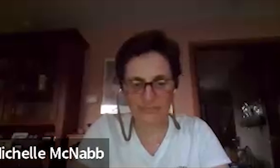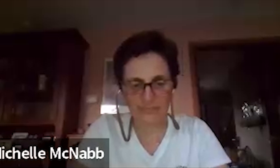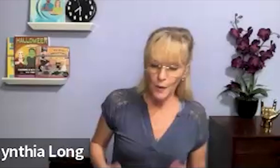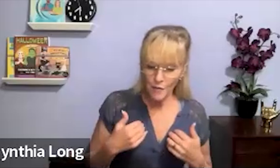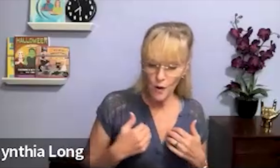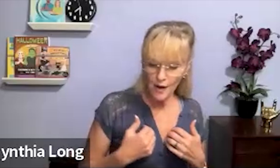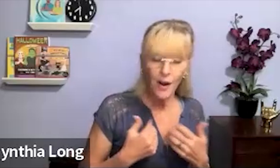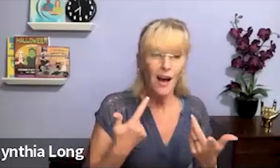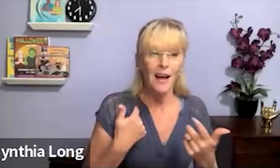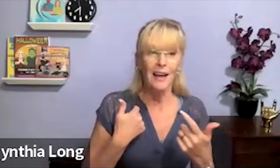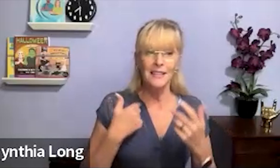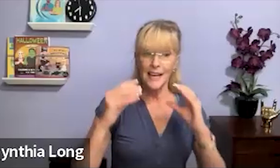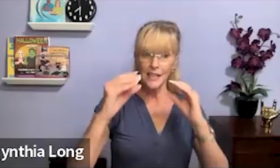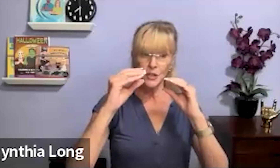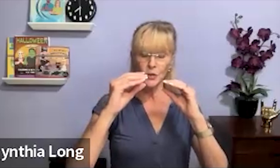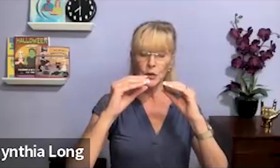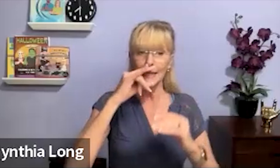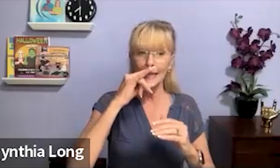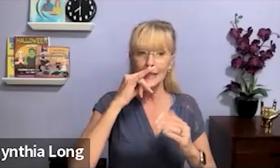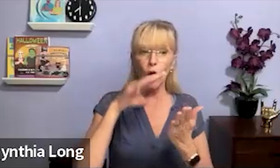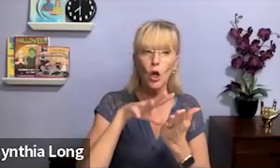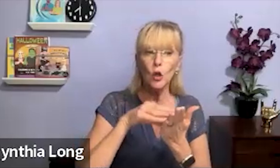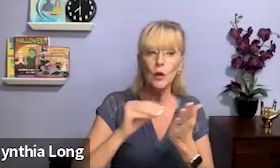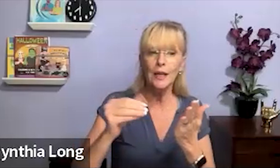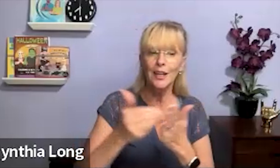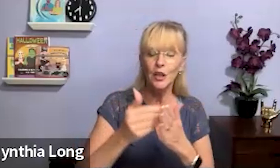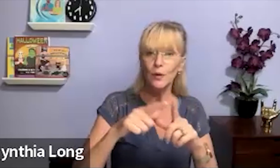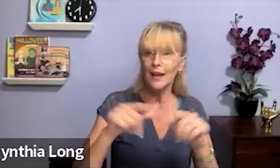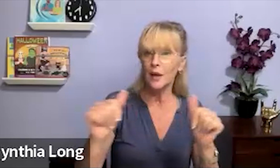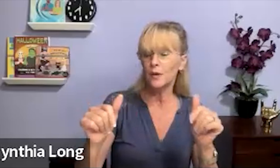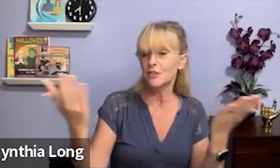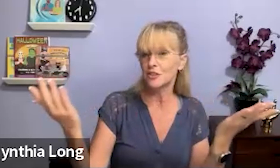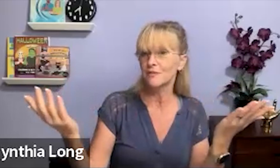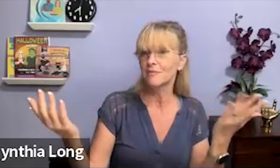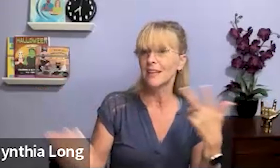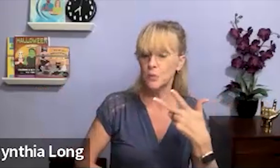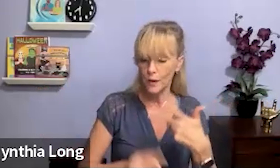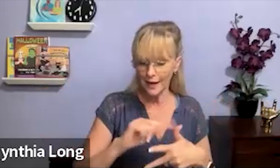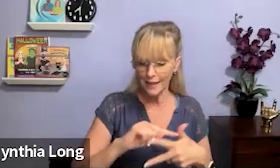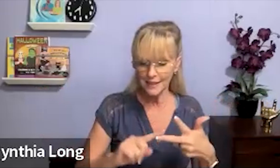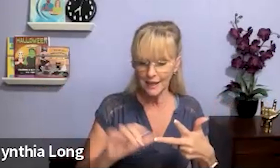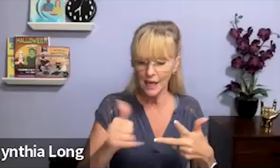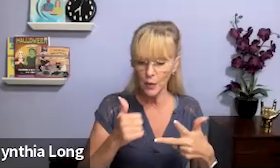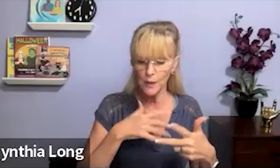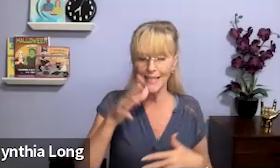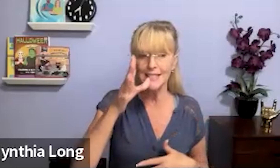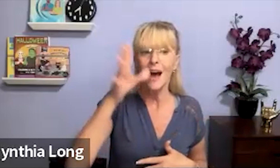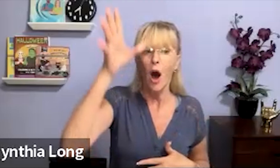So we have one. It's that so the kids are learning a new language. That's one idea. Another one is, oh,